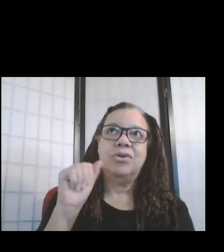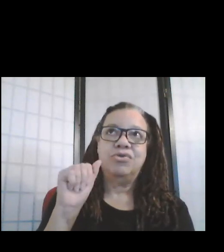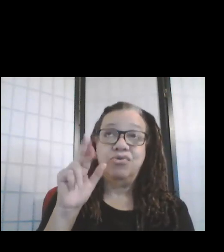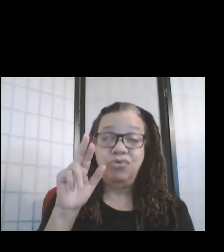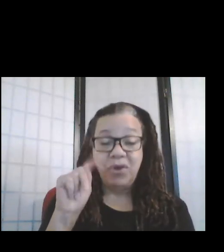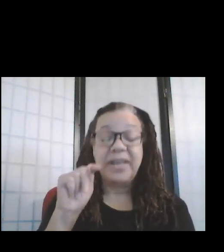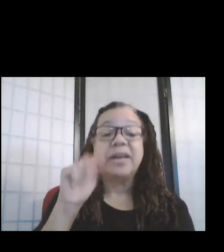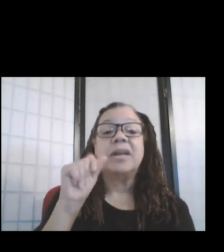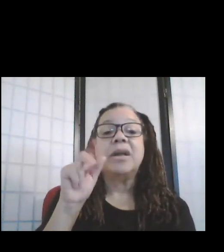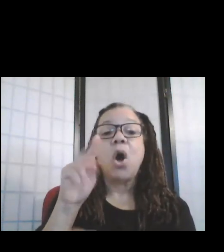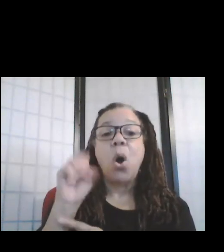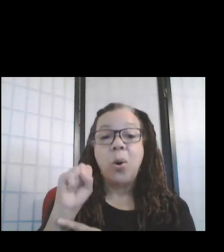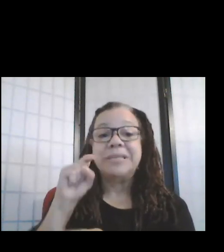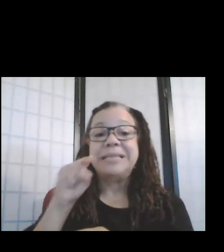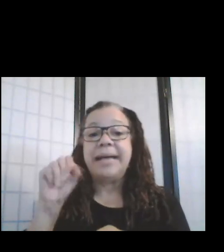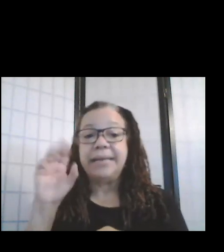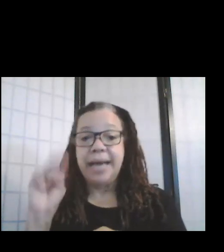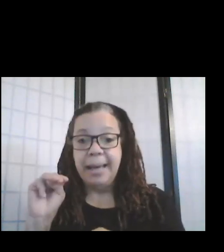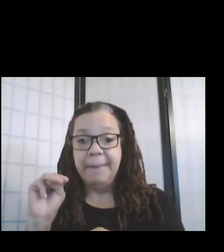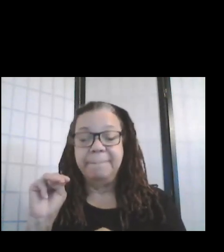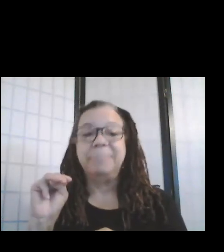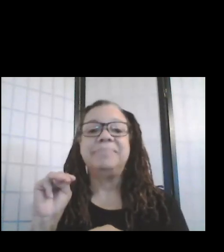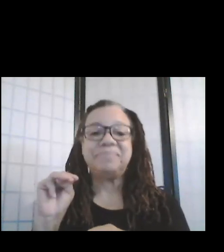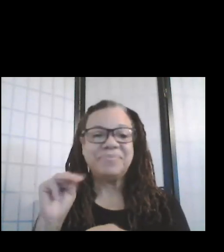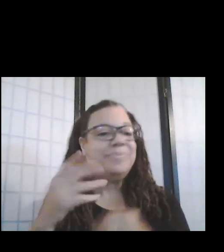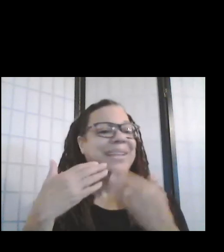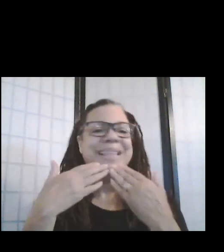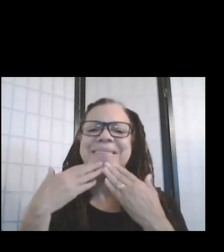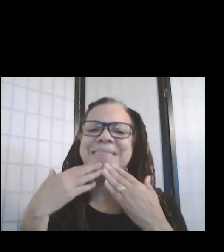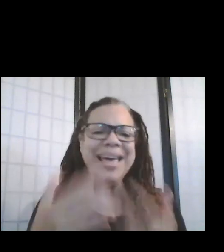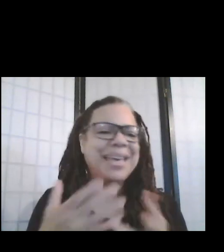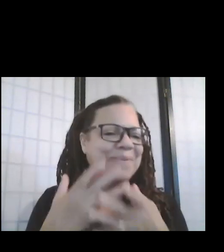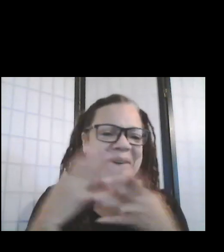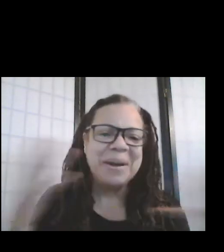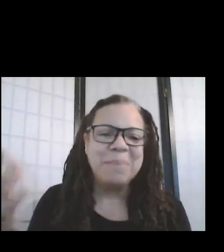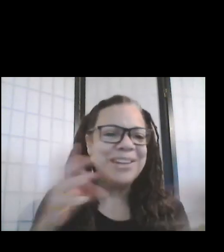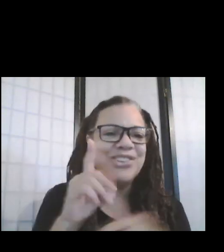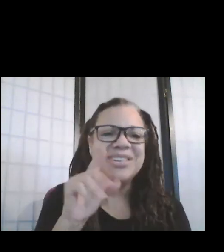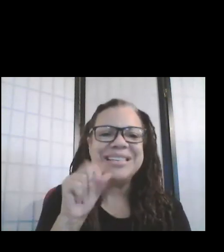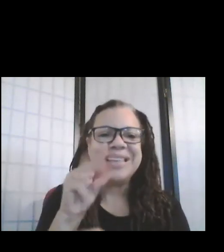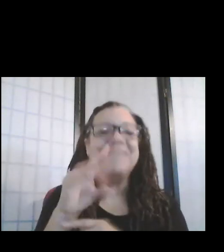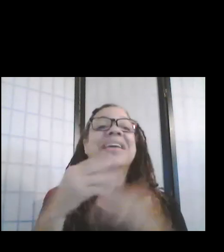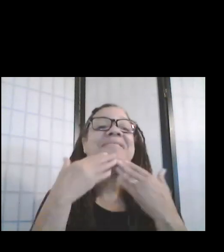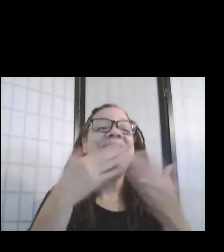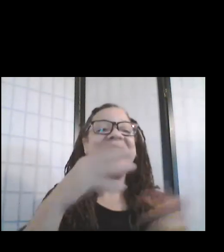at draycottarts.com. Thank you very much. Thank you. Thank you, Tom, Shelley,